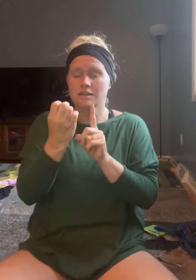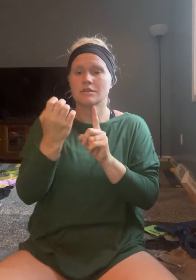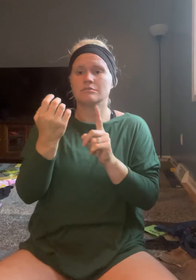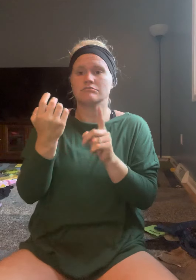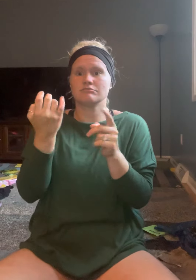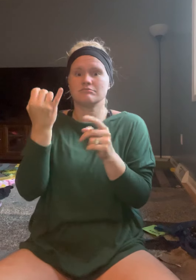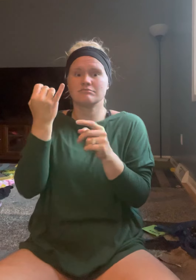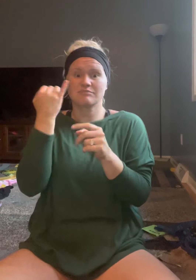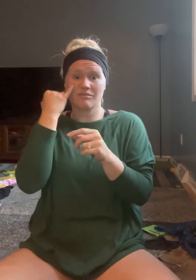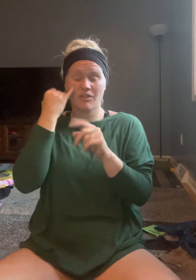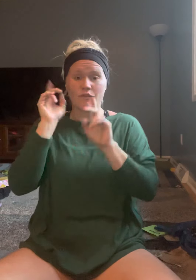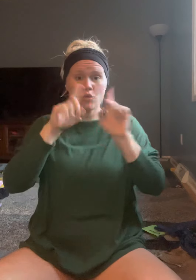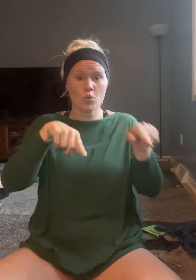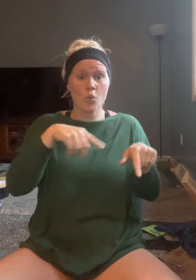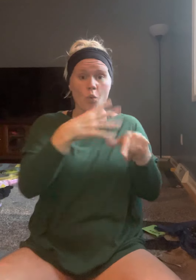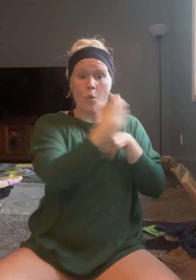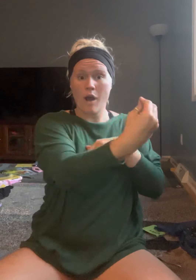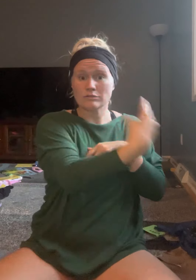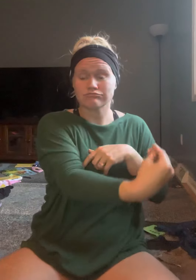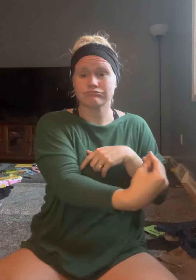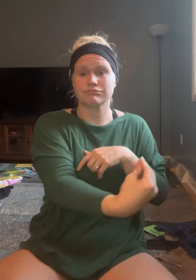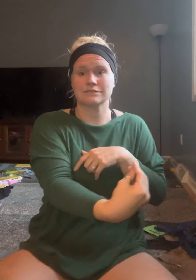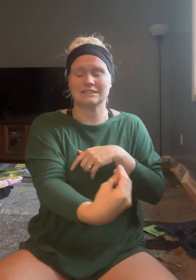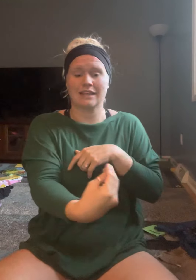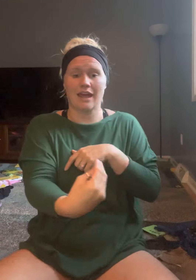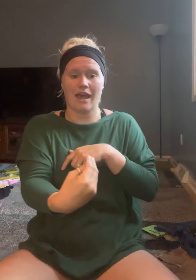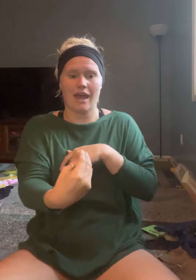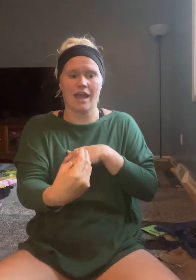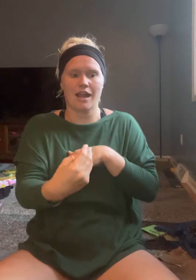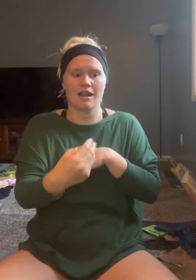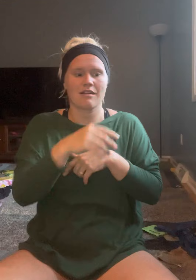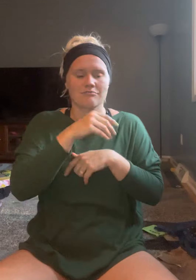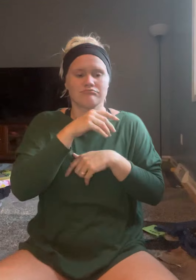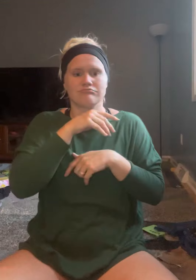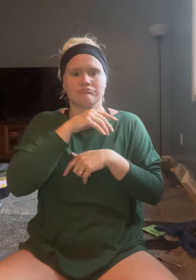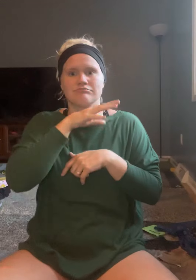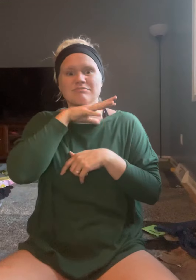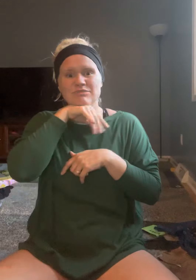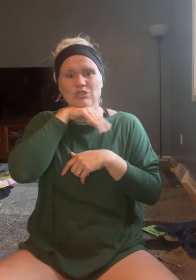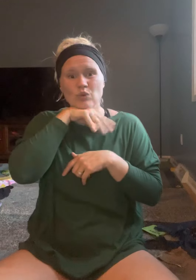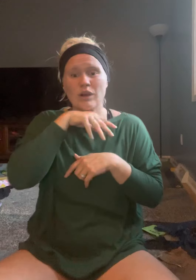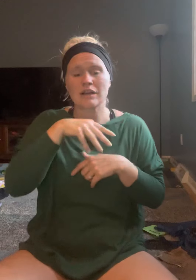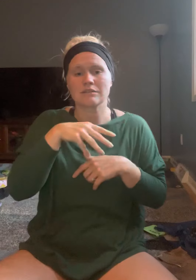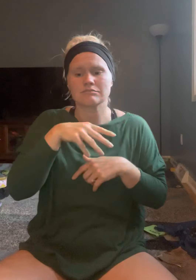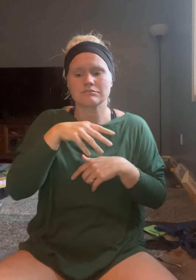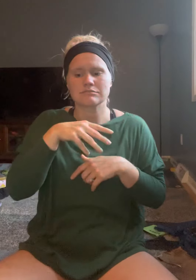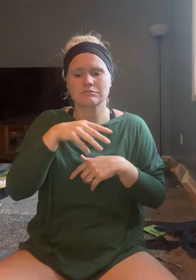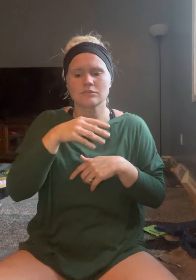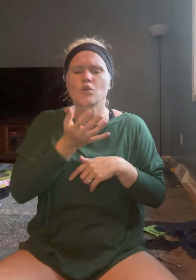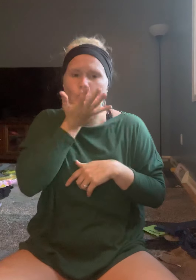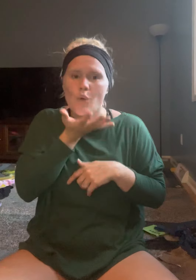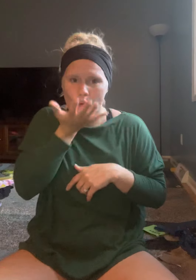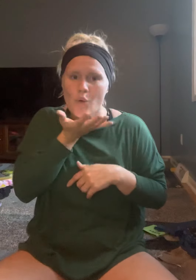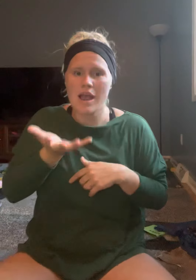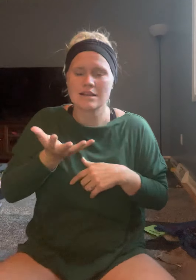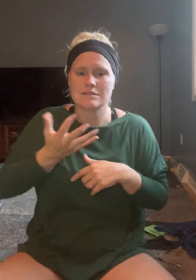go running barefoot through the grass in the morning, your feet might get wet. That's from dew or water that was